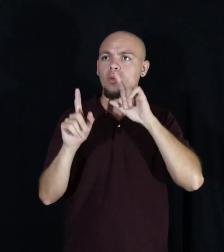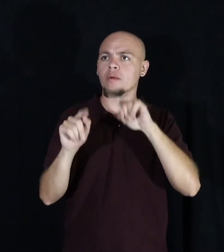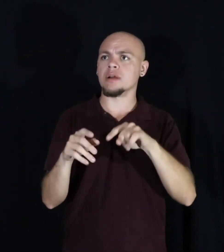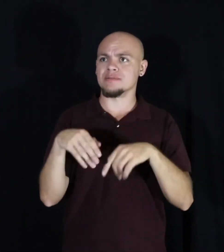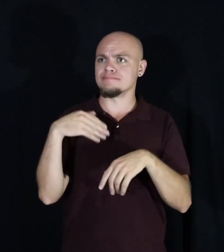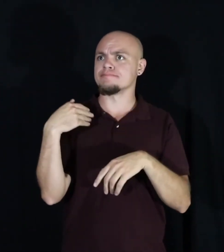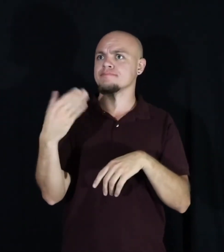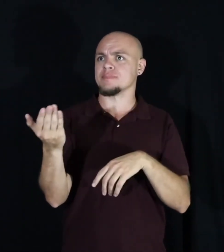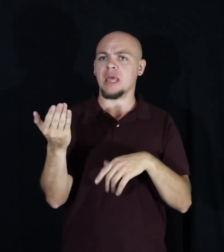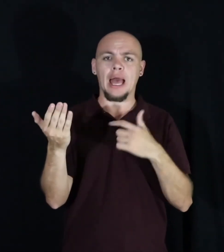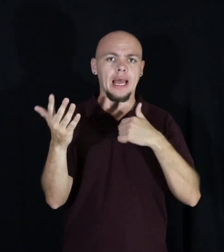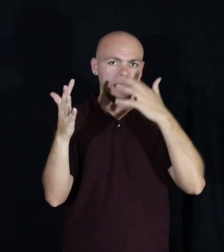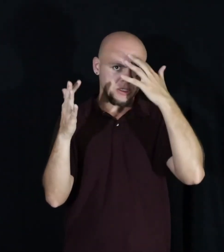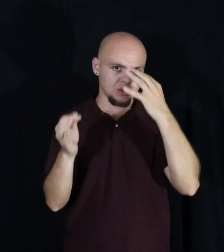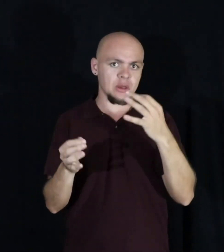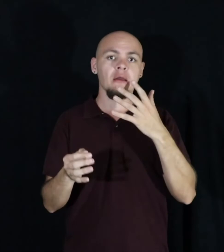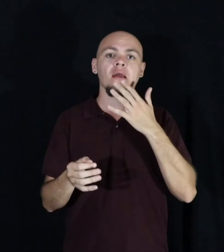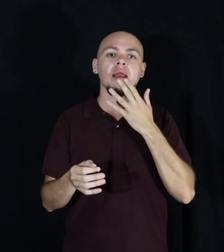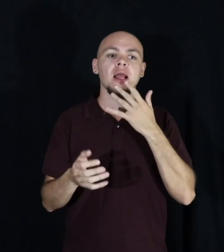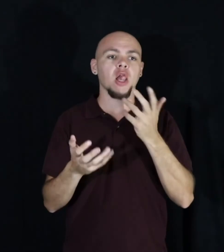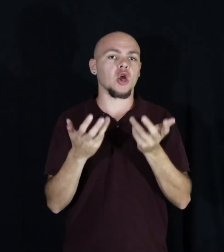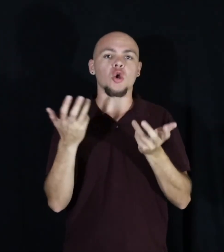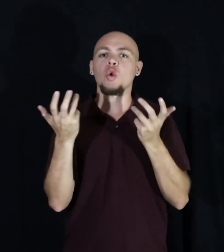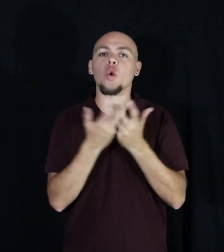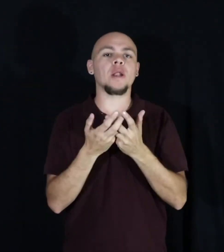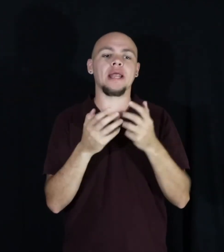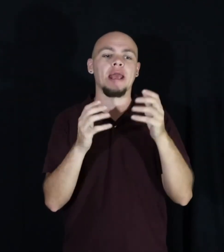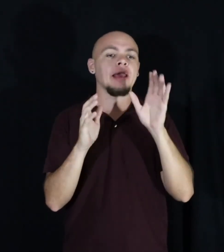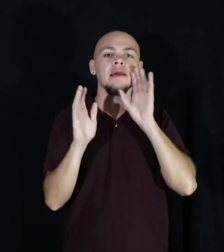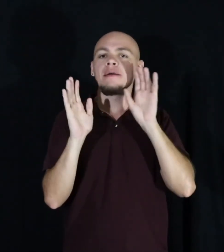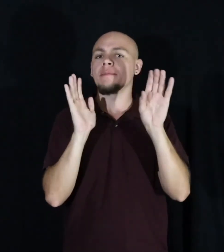color coordinate family photos this year. Mom, sorry.